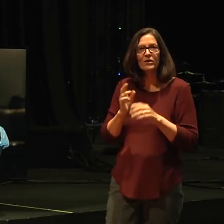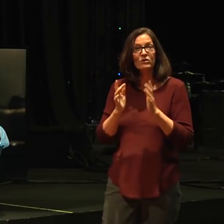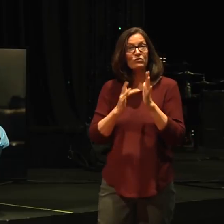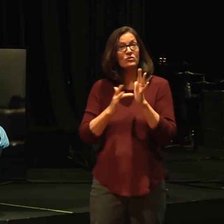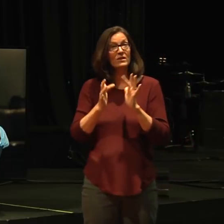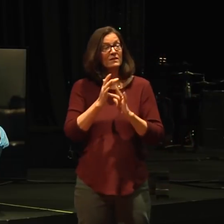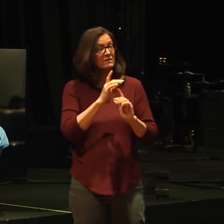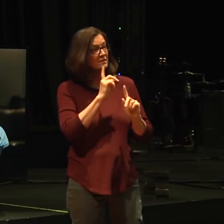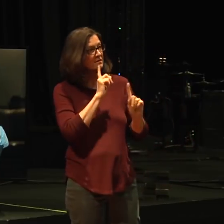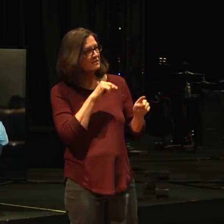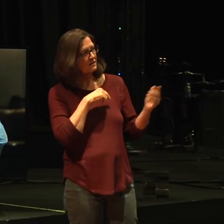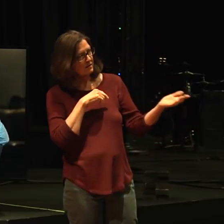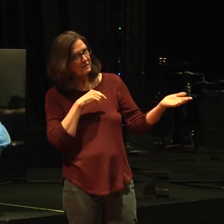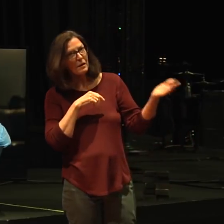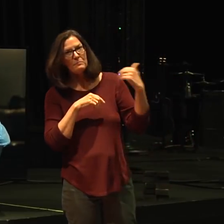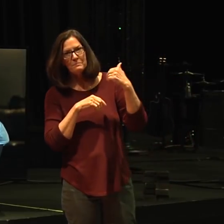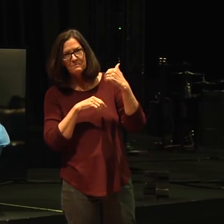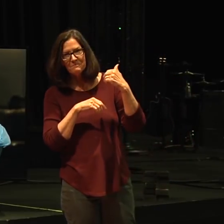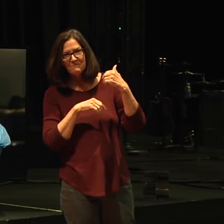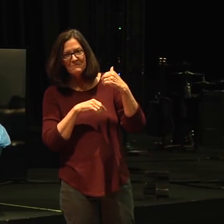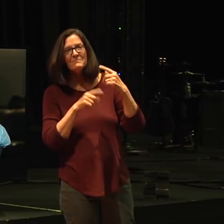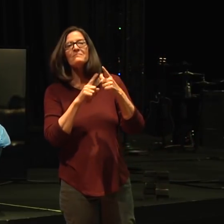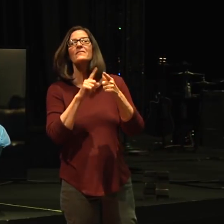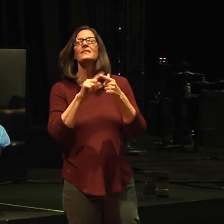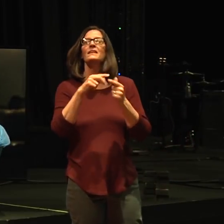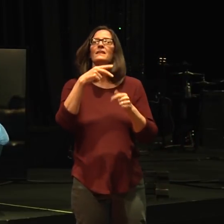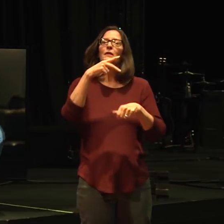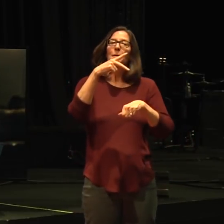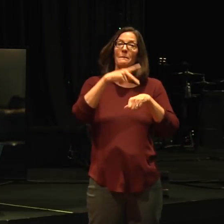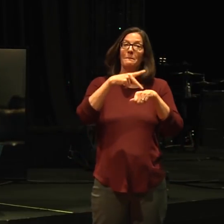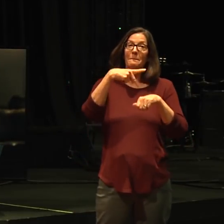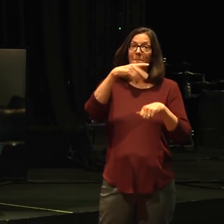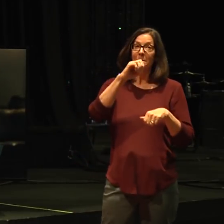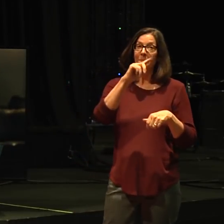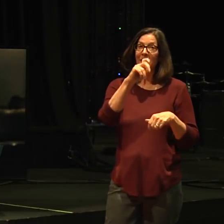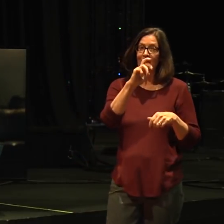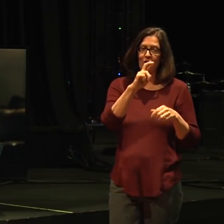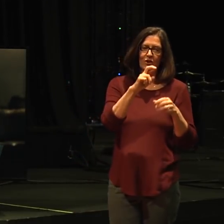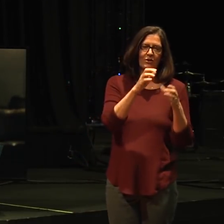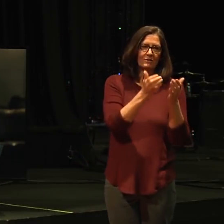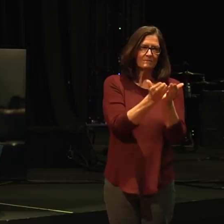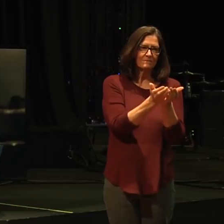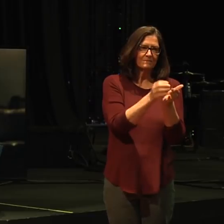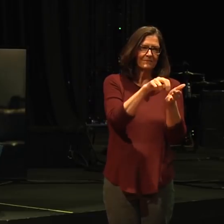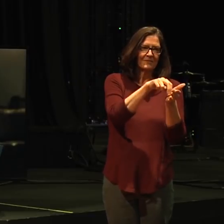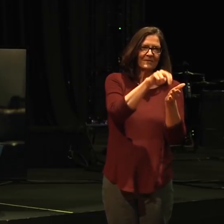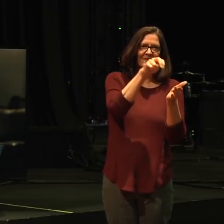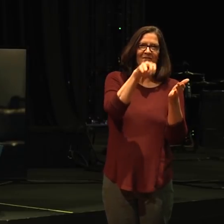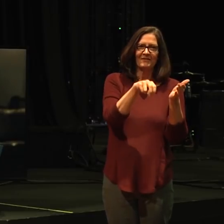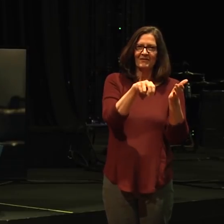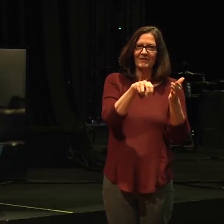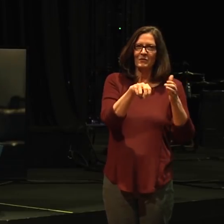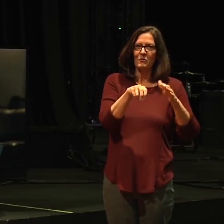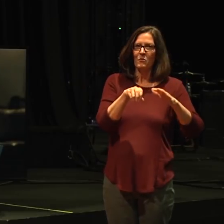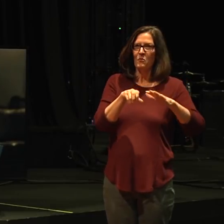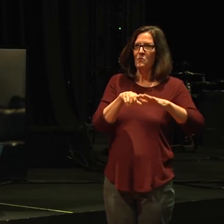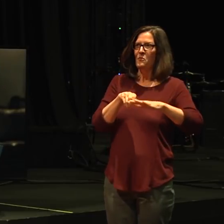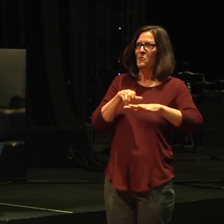Come, Jesus said. Then Peter got out of the boat, remember this, all right? Walked on the